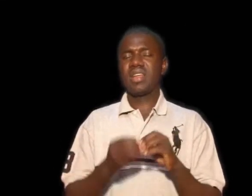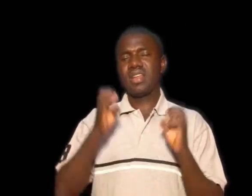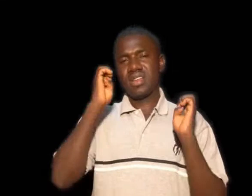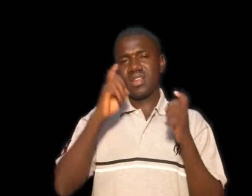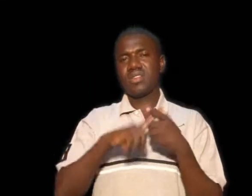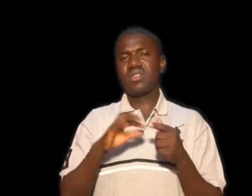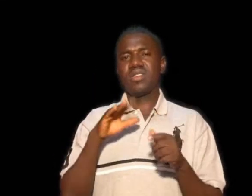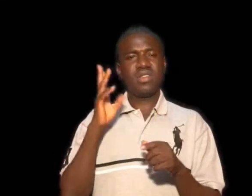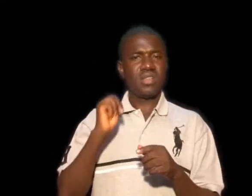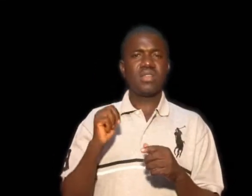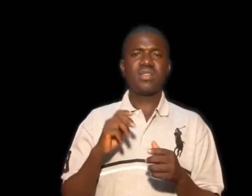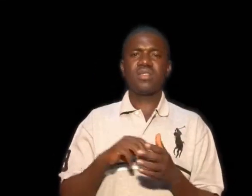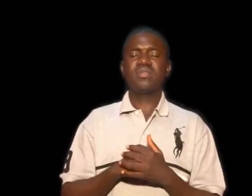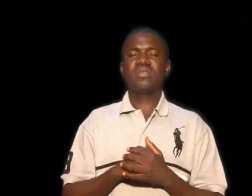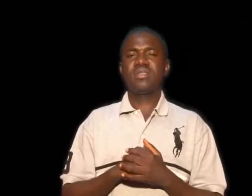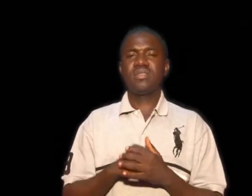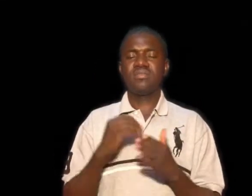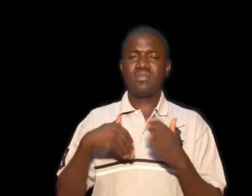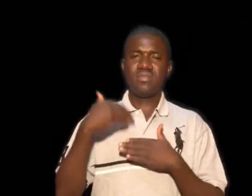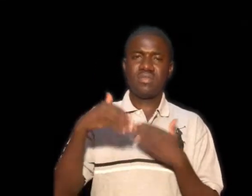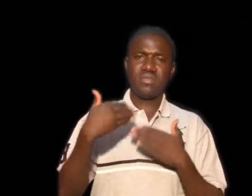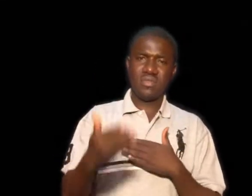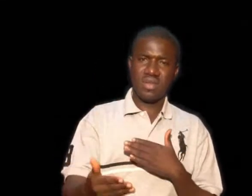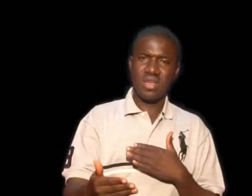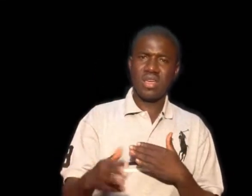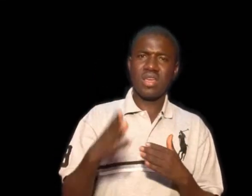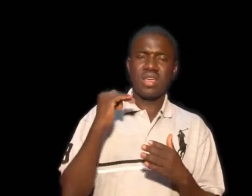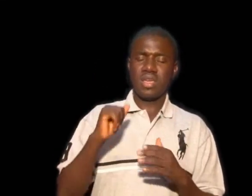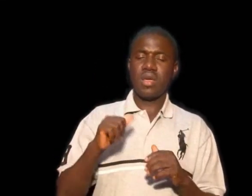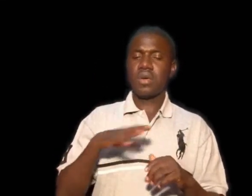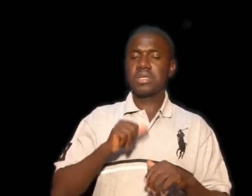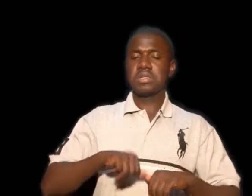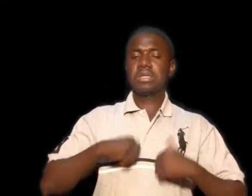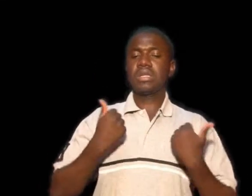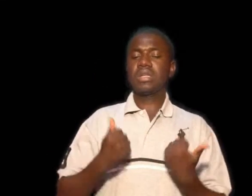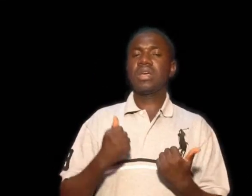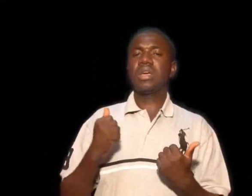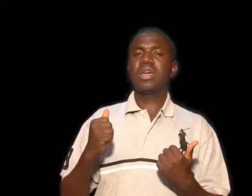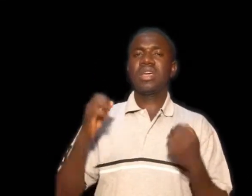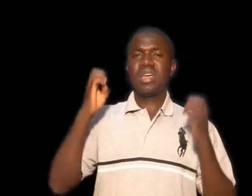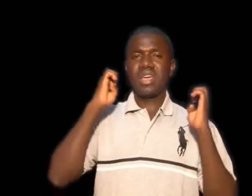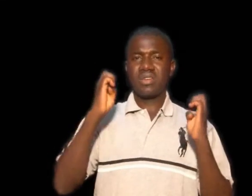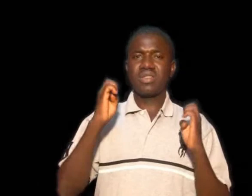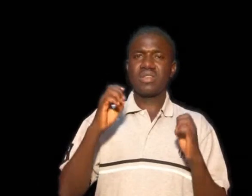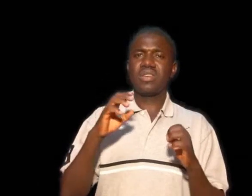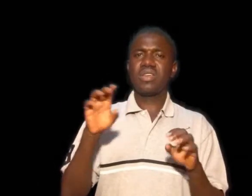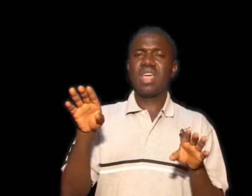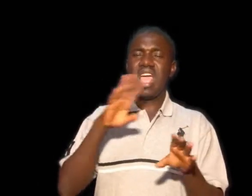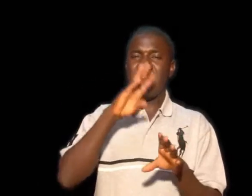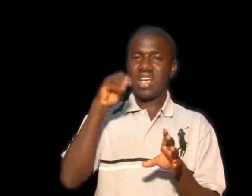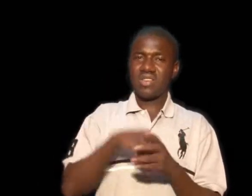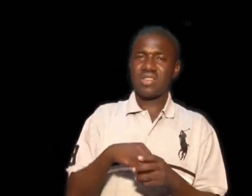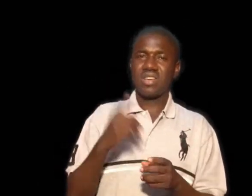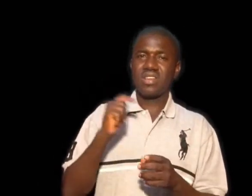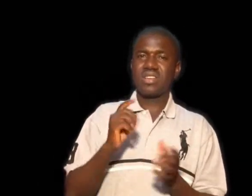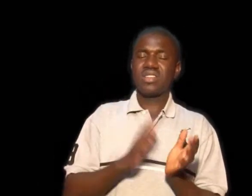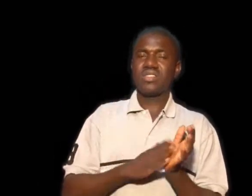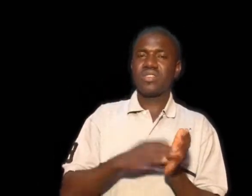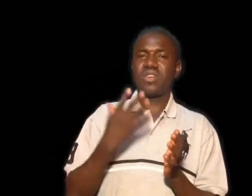problems." He was, however, denied admission to higher education, including the School of Health Technology, because